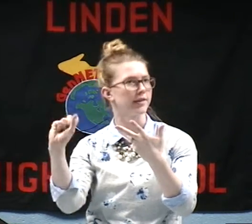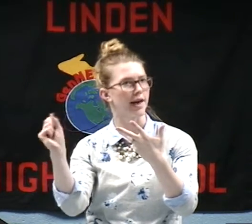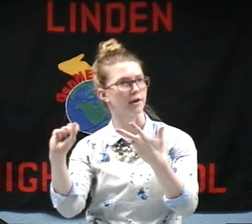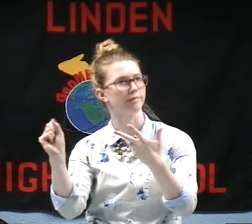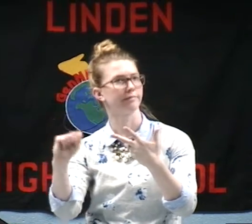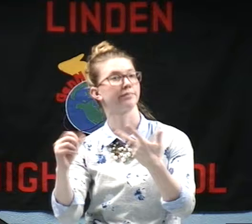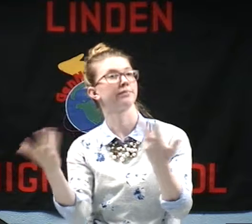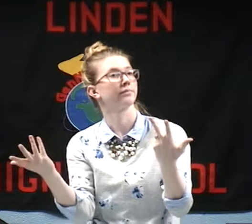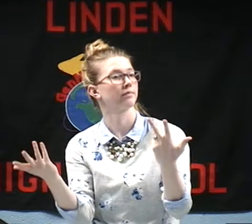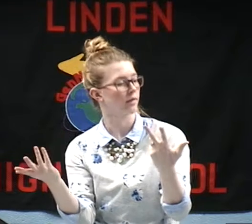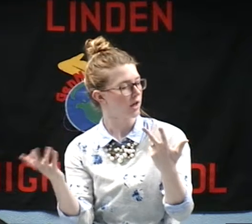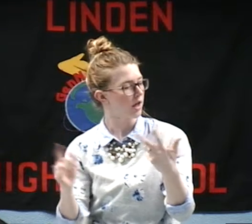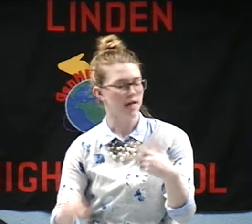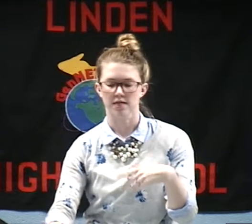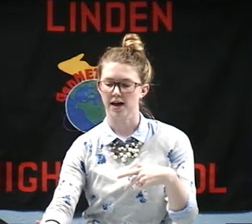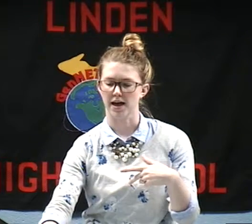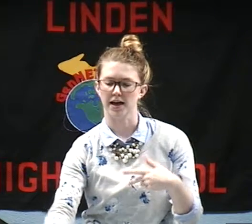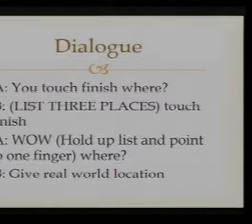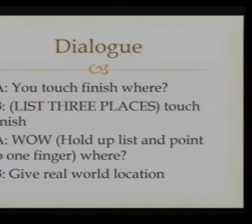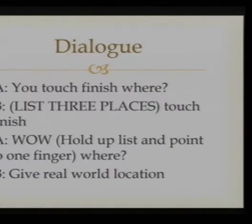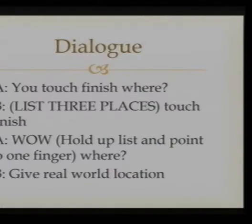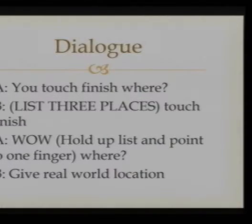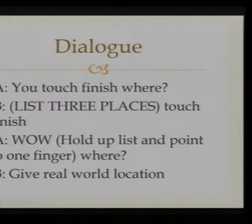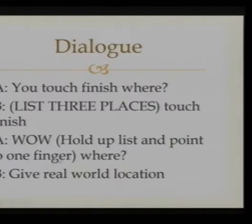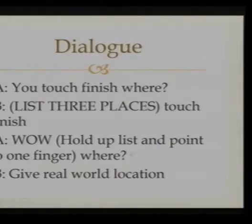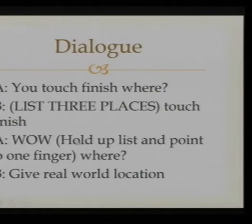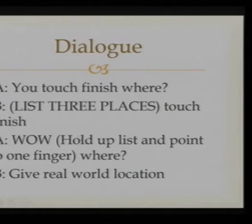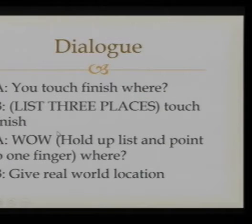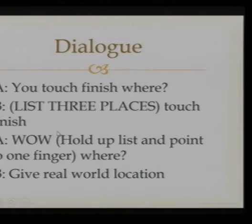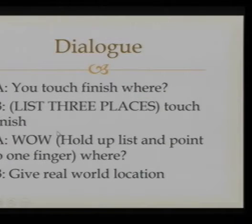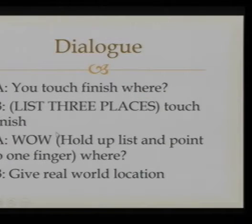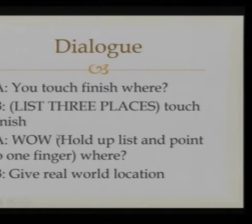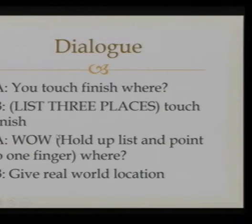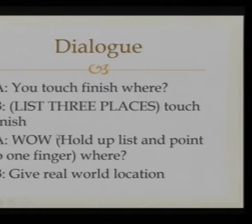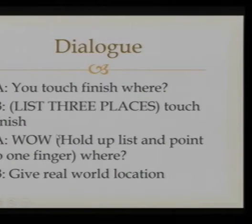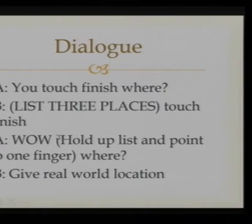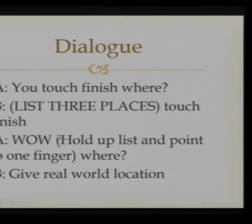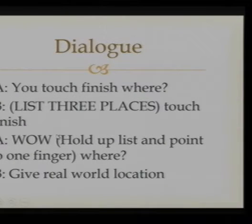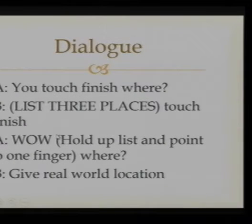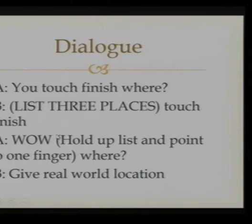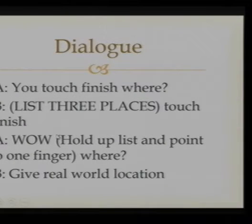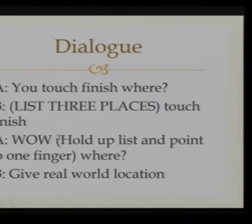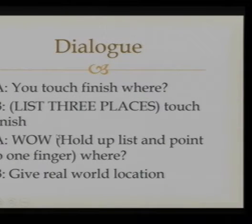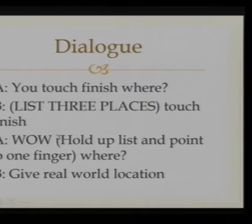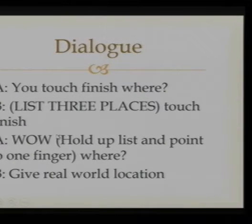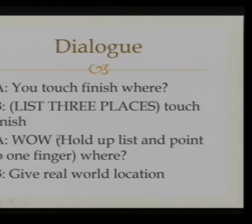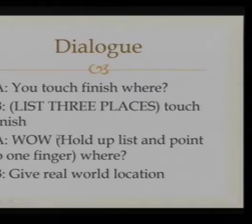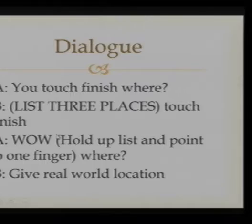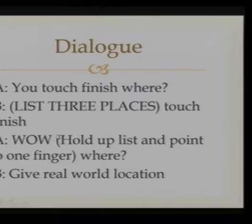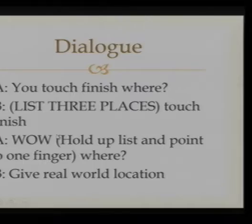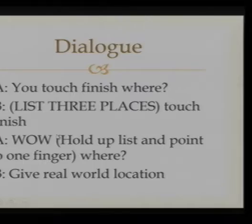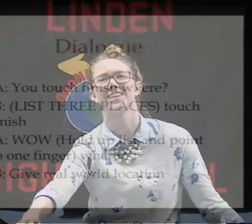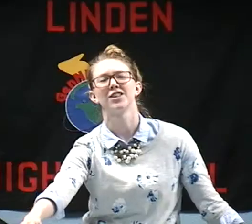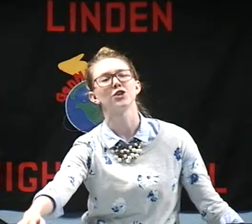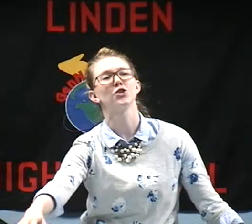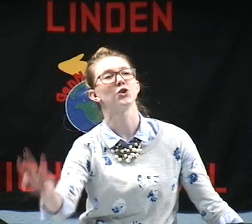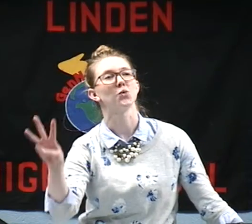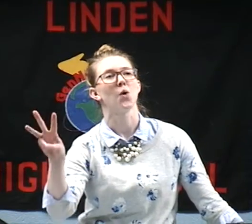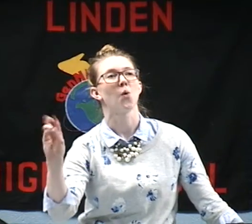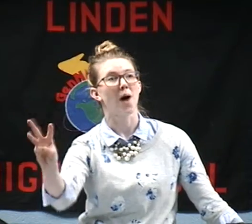Seattle. Then, person A, wow. Do we know the sign for wow? No. There's 2.